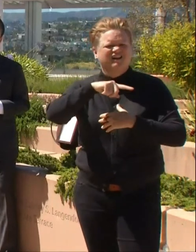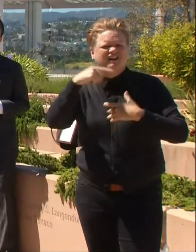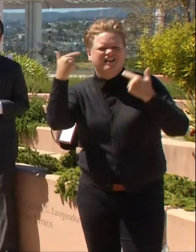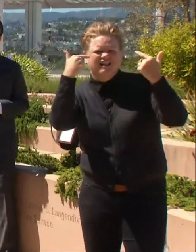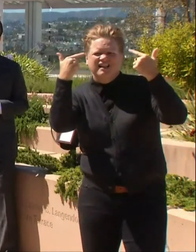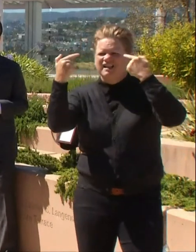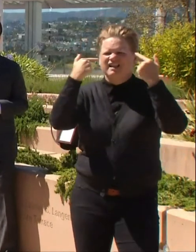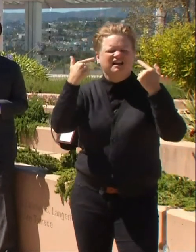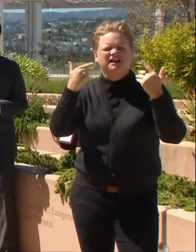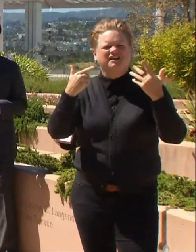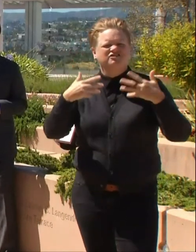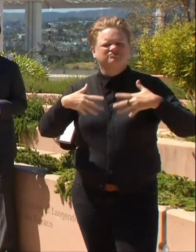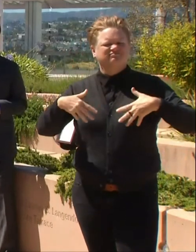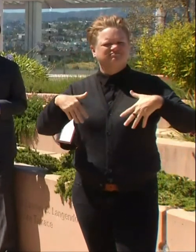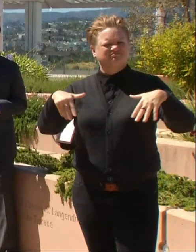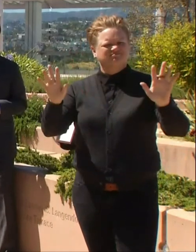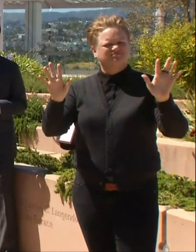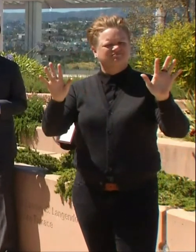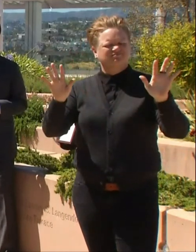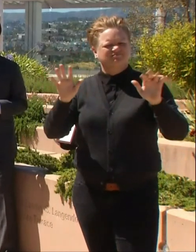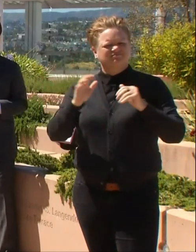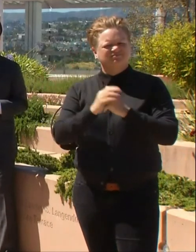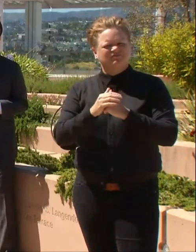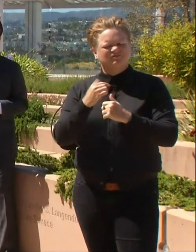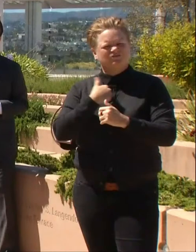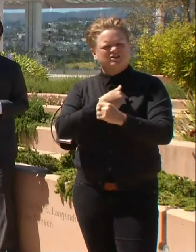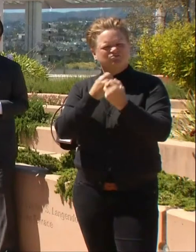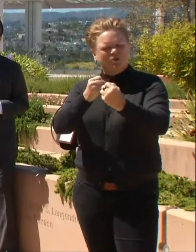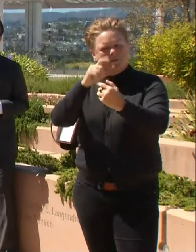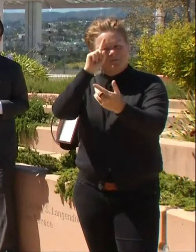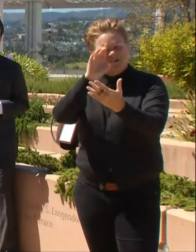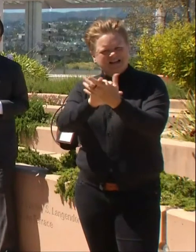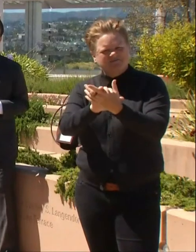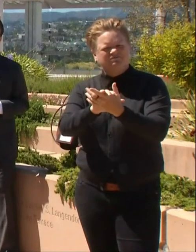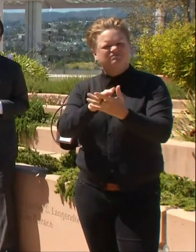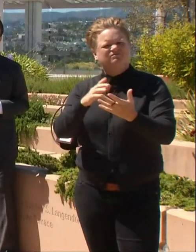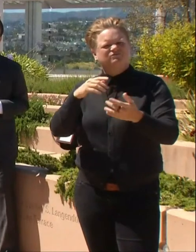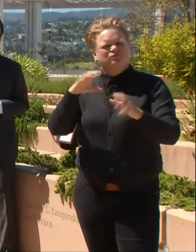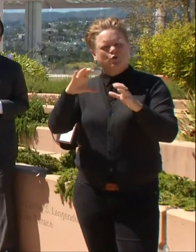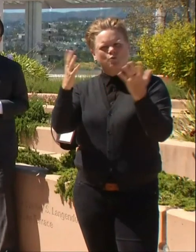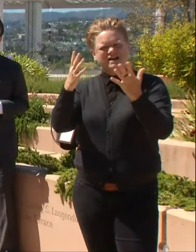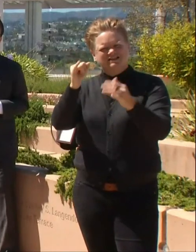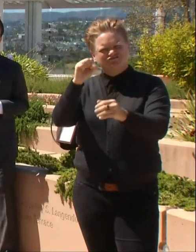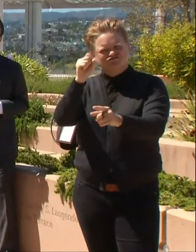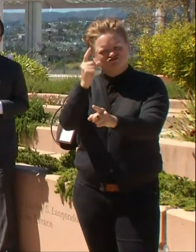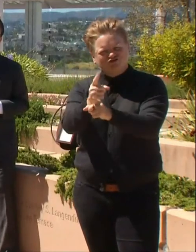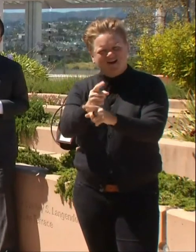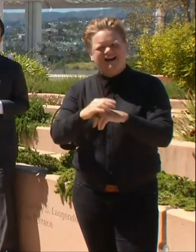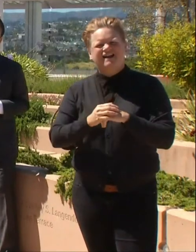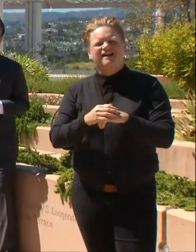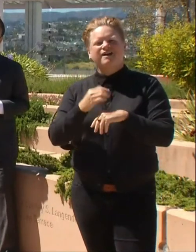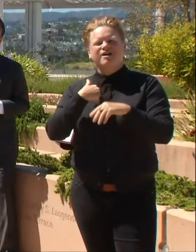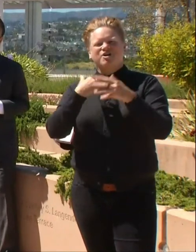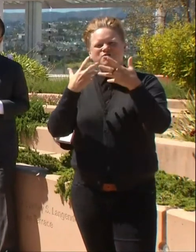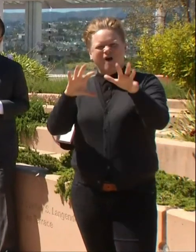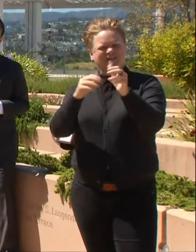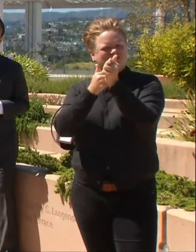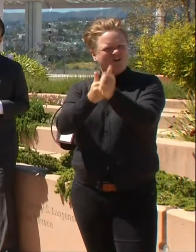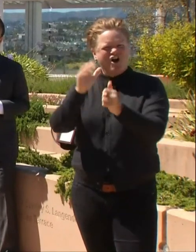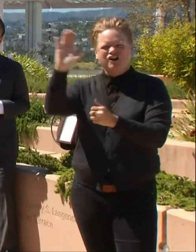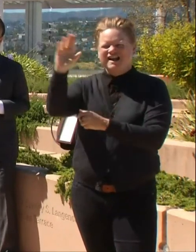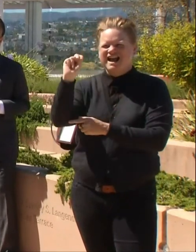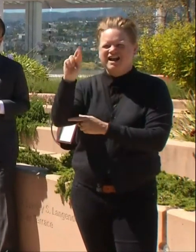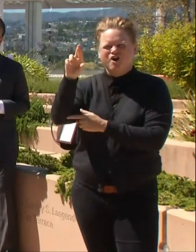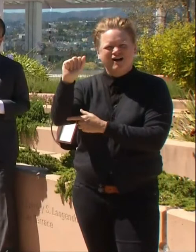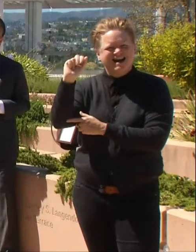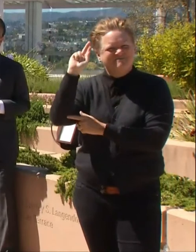believe in what's right, and we're not going to allow agendized judges or the NRA's politics of selling more guns to get in the way of that safety.